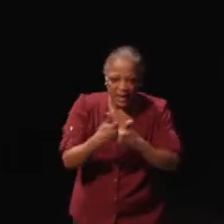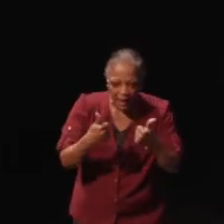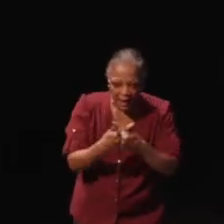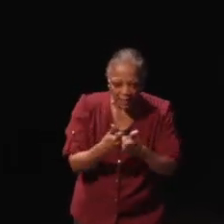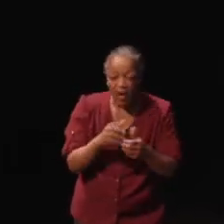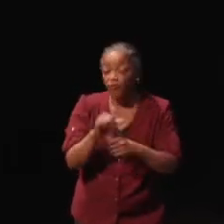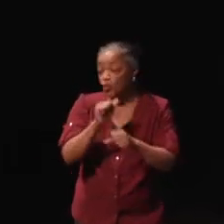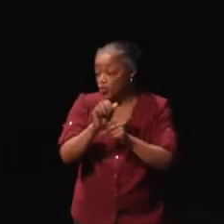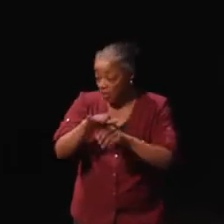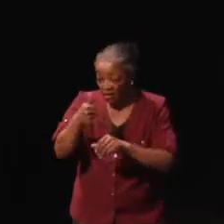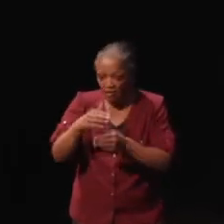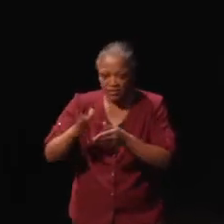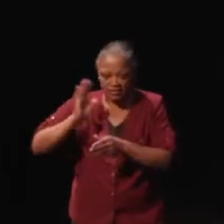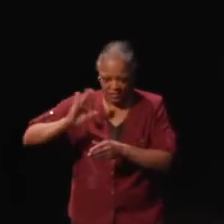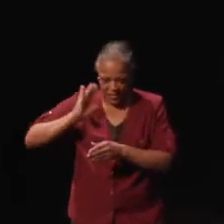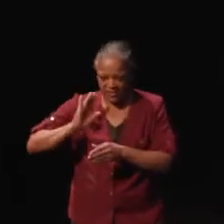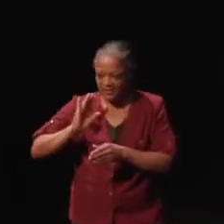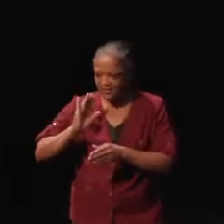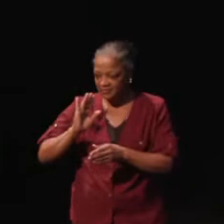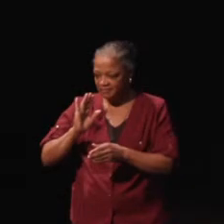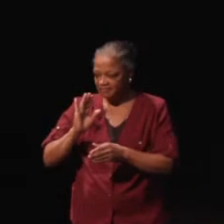other in the past, and